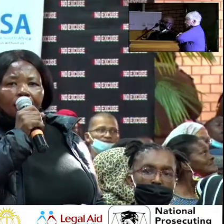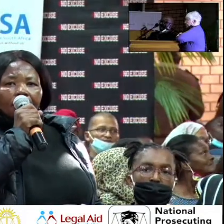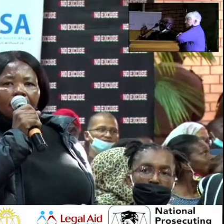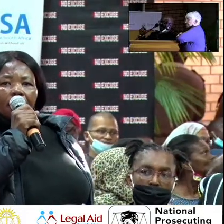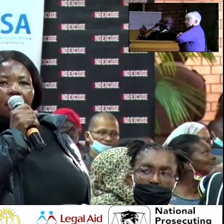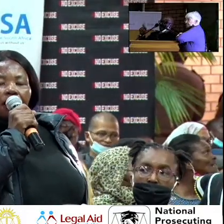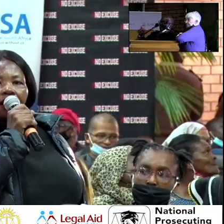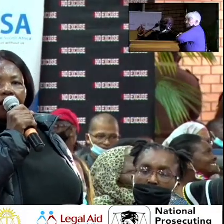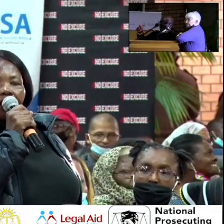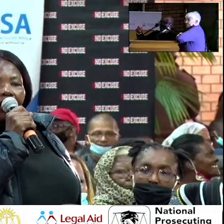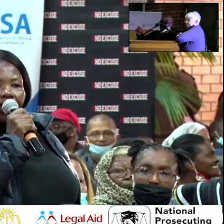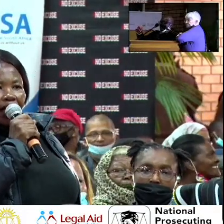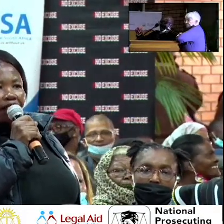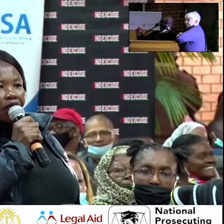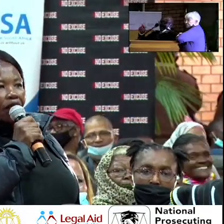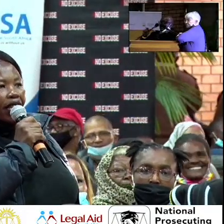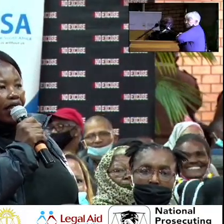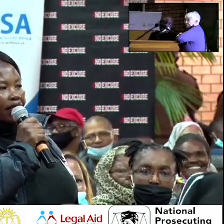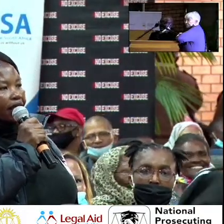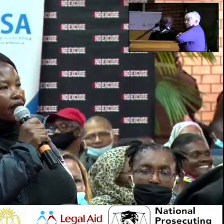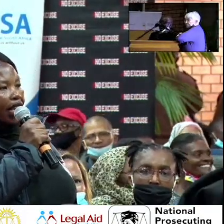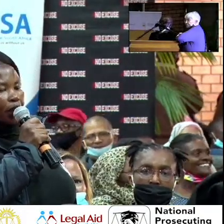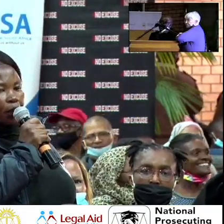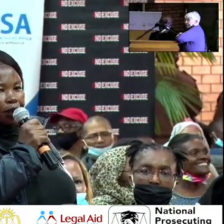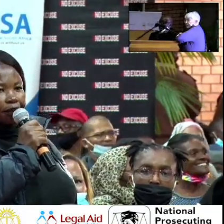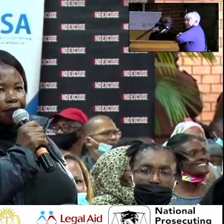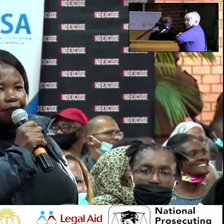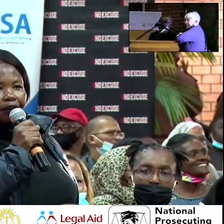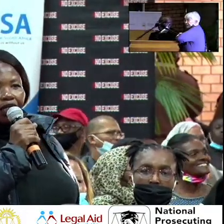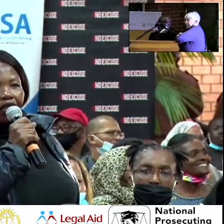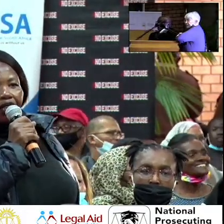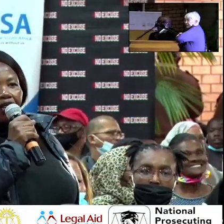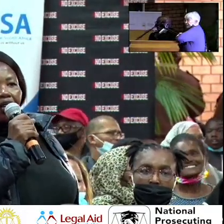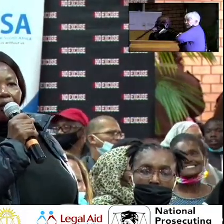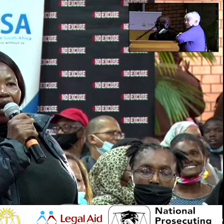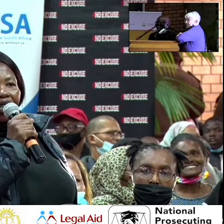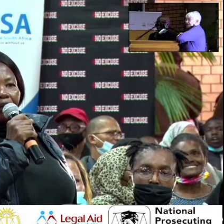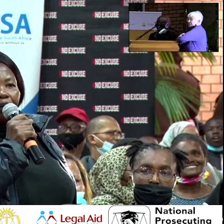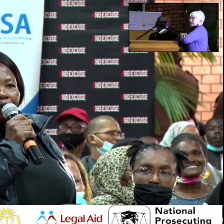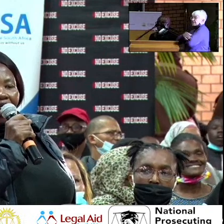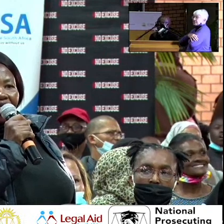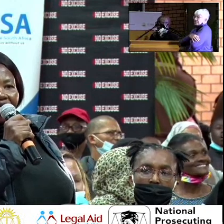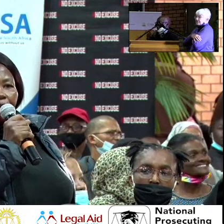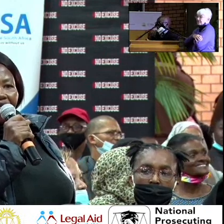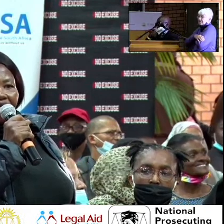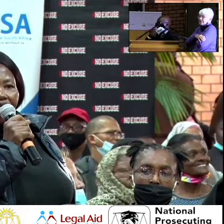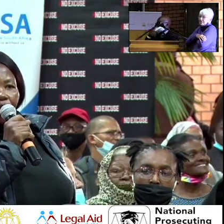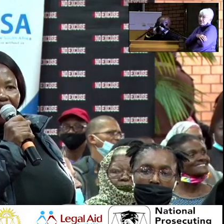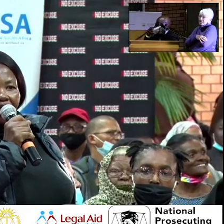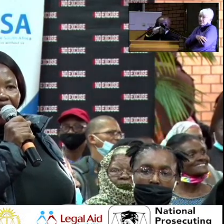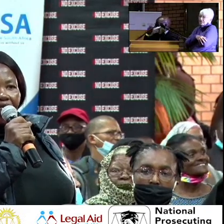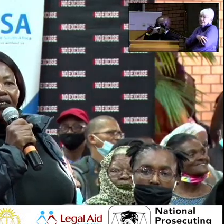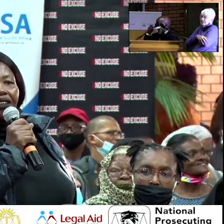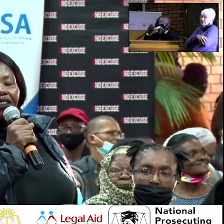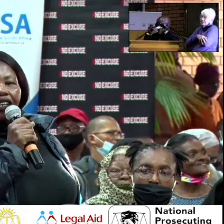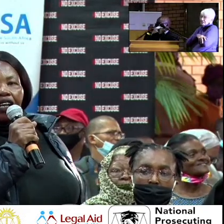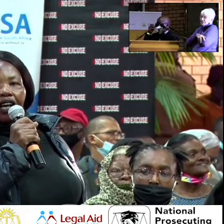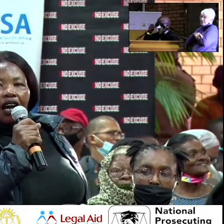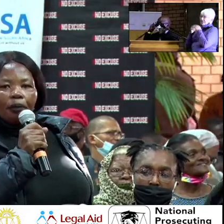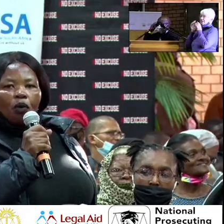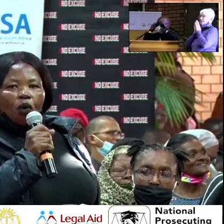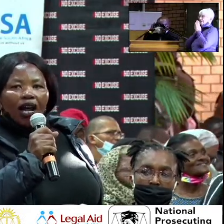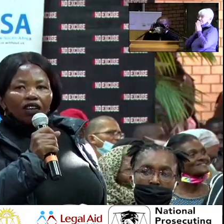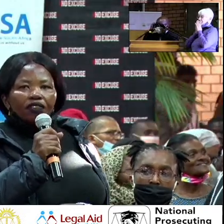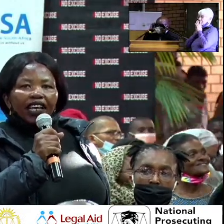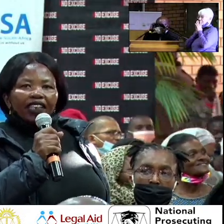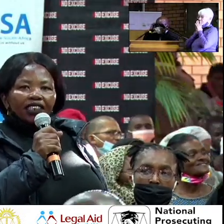Ma'am, you've got the mic, so it's your chance. Okay, thank you. My name is Mandisa Petrus Edwards.